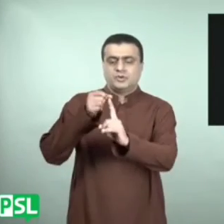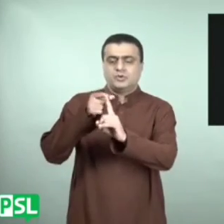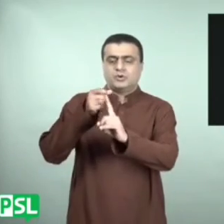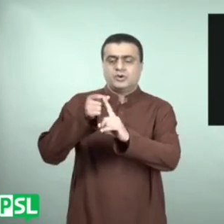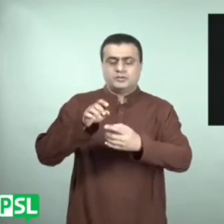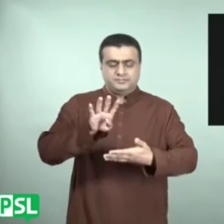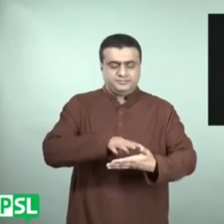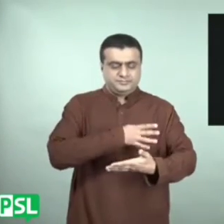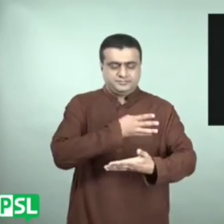Stainless grid.